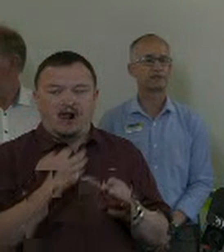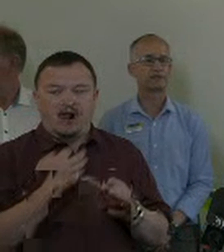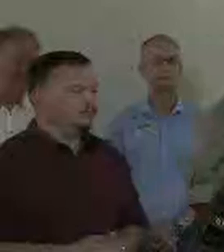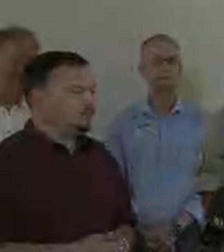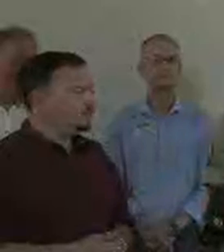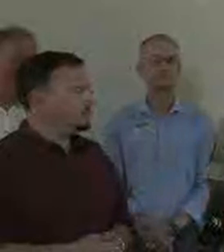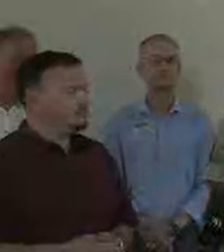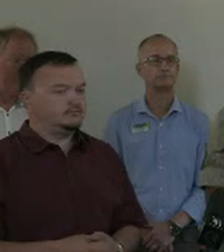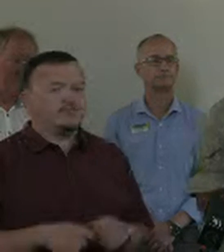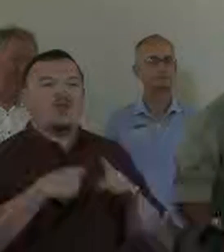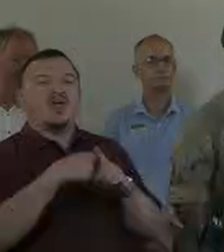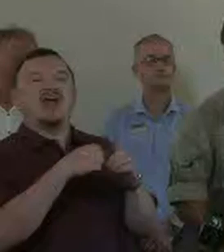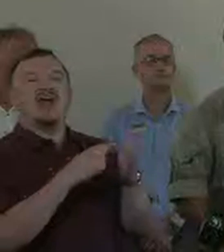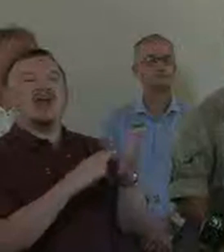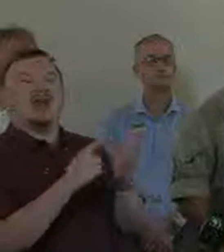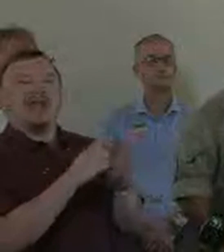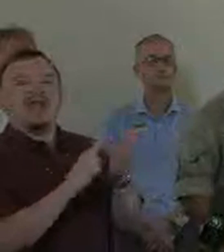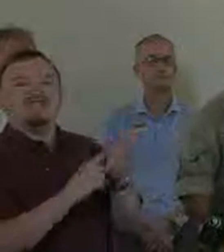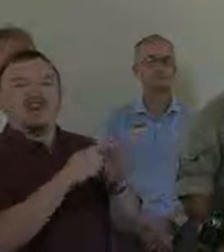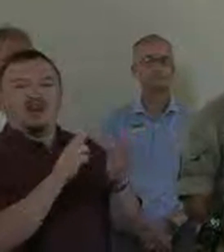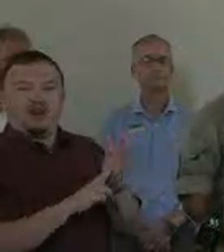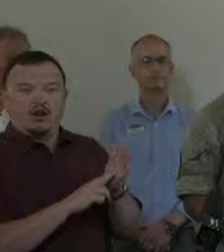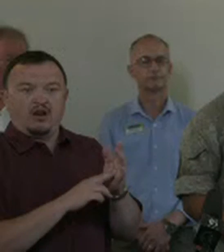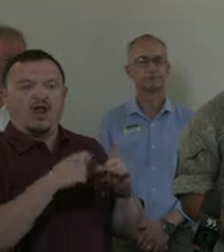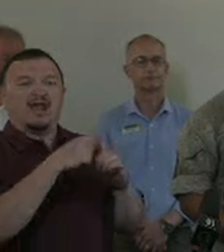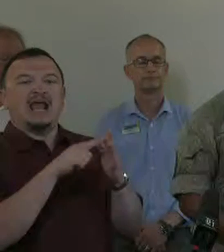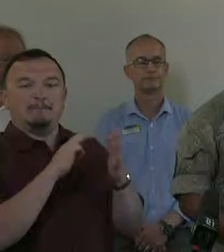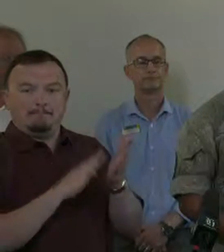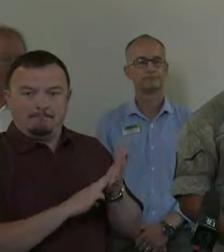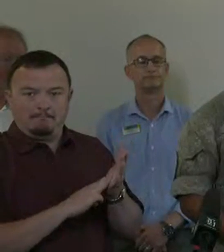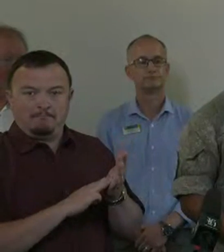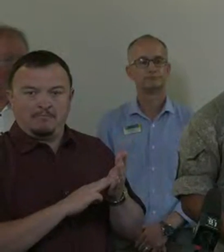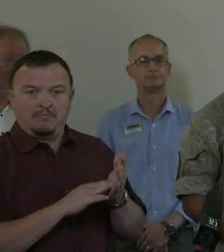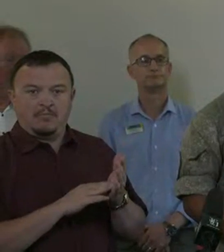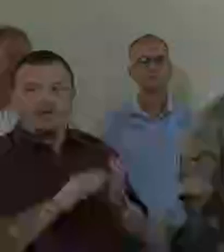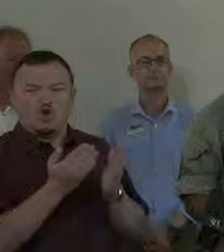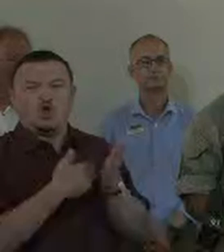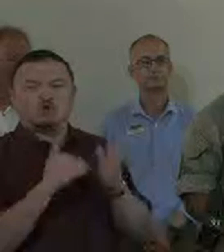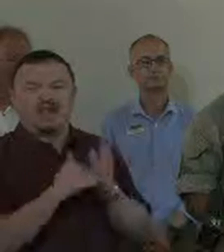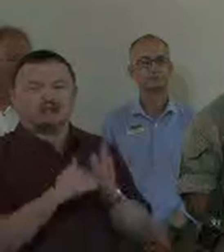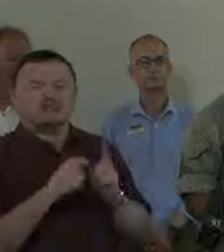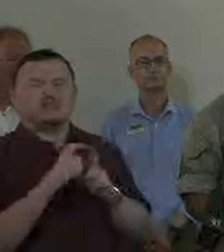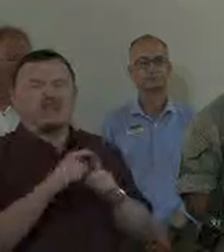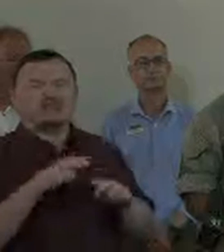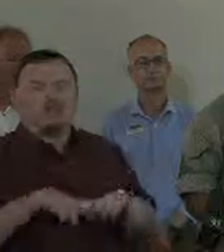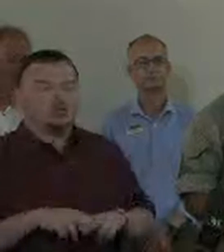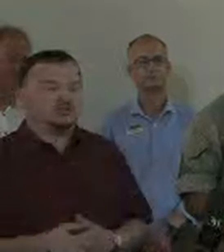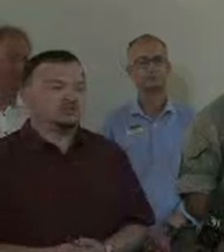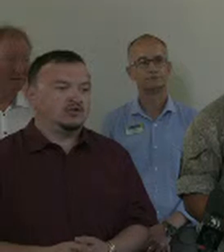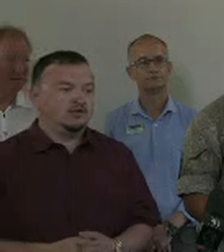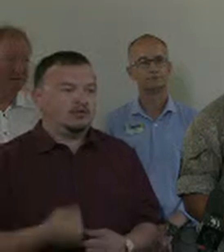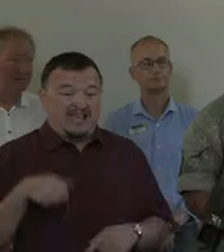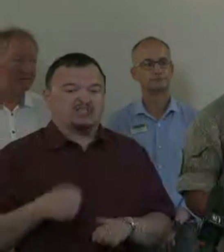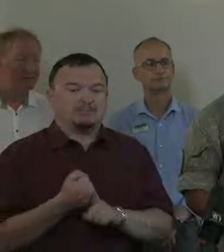gentlemen, Kevin Kim, NZDF. We're here to support the emergency services. Currently, we're